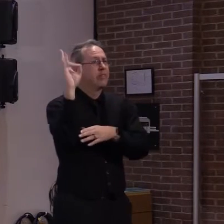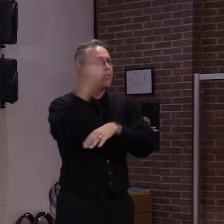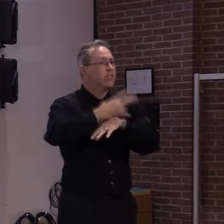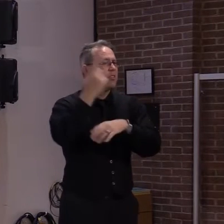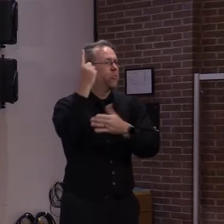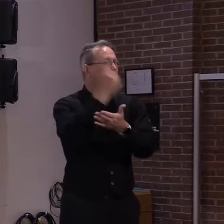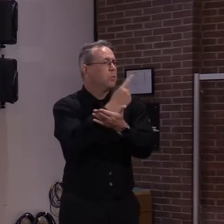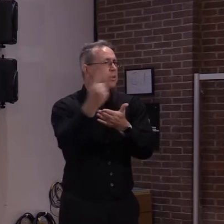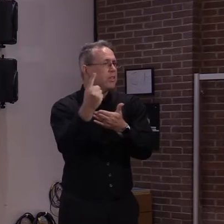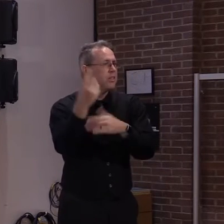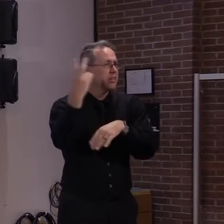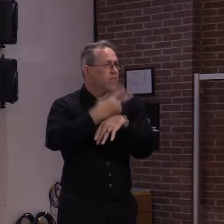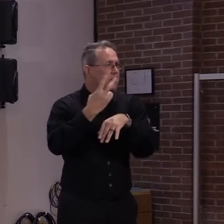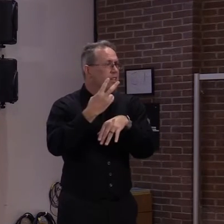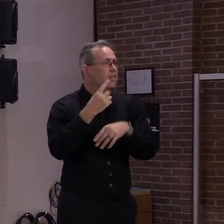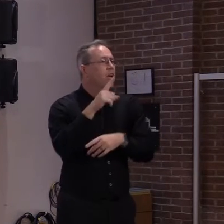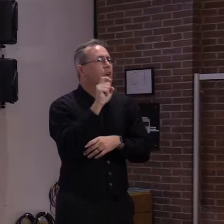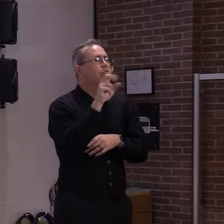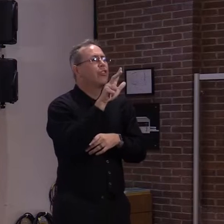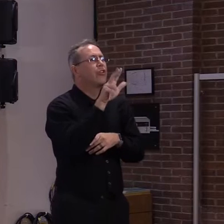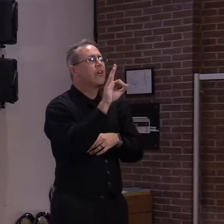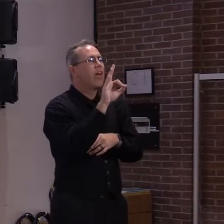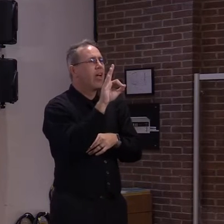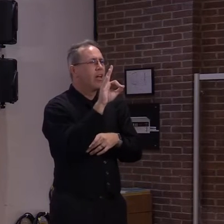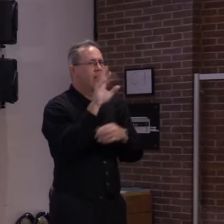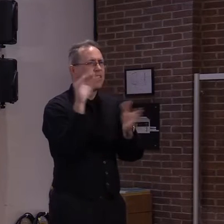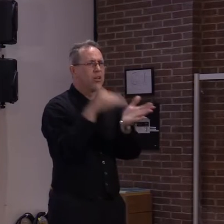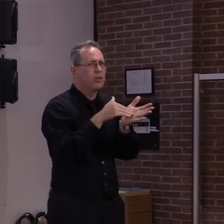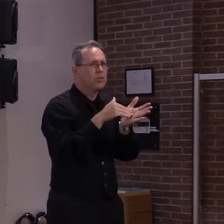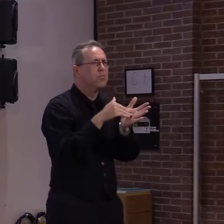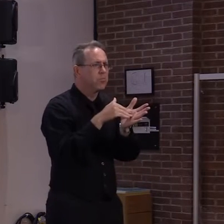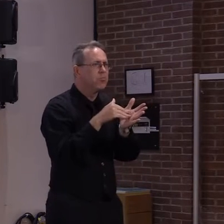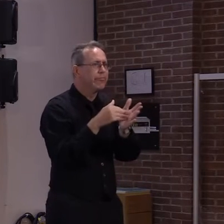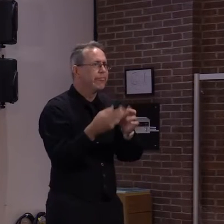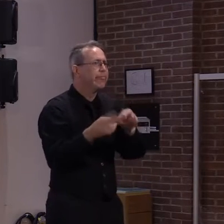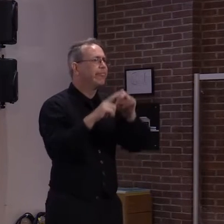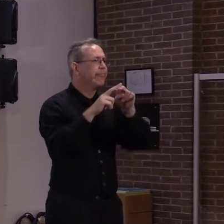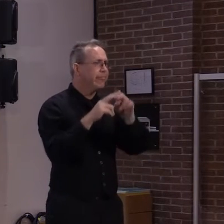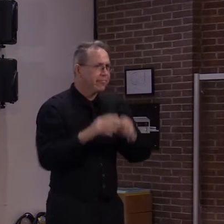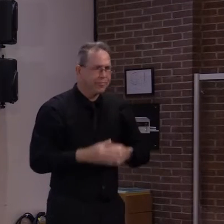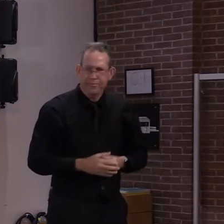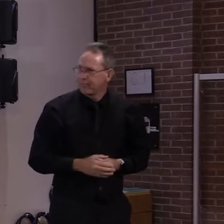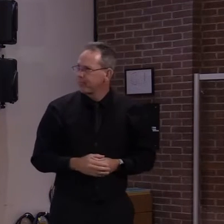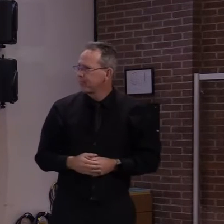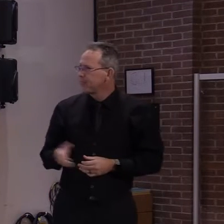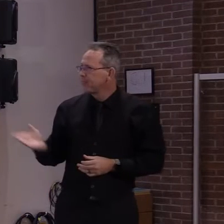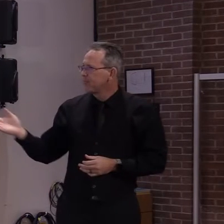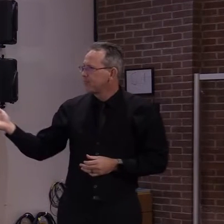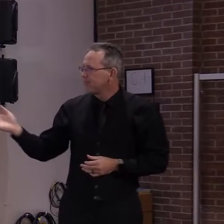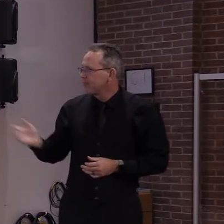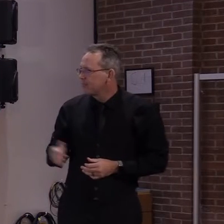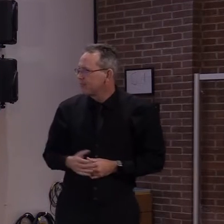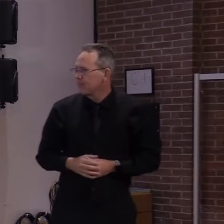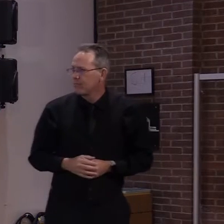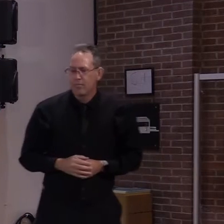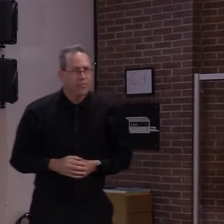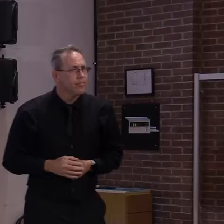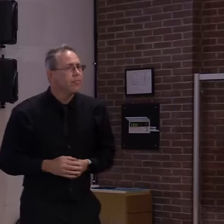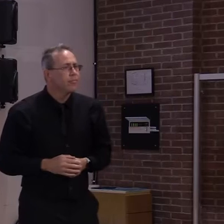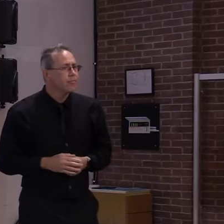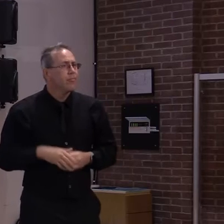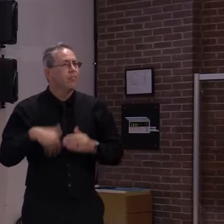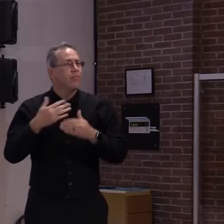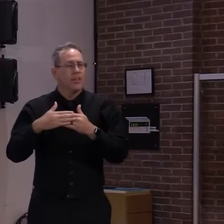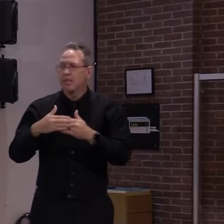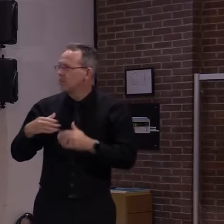But we are also continuing to see some encouraging signs that we referenced last week, specifically that the rate of increase week